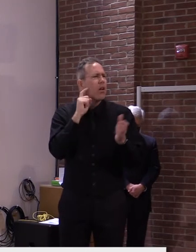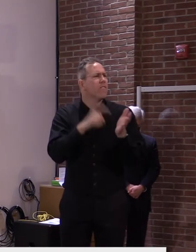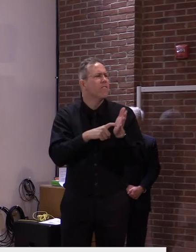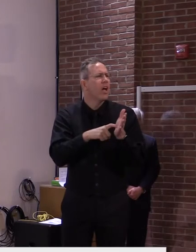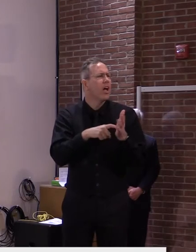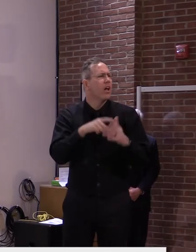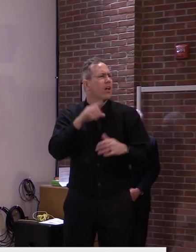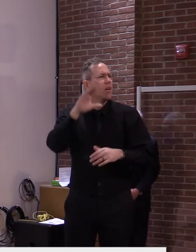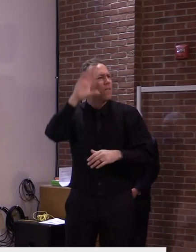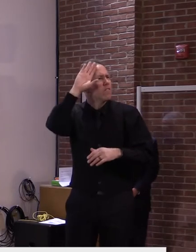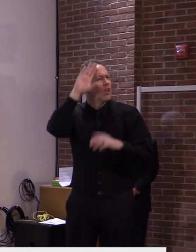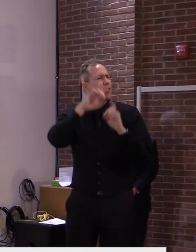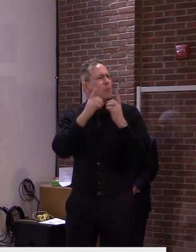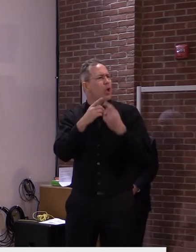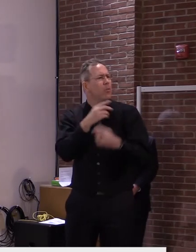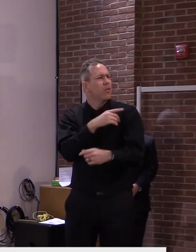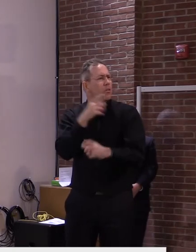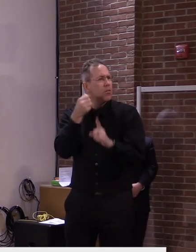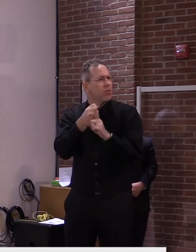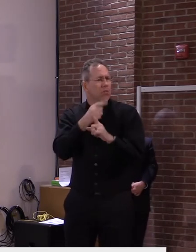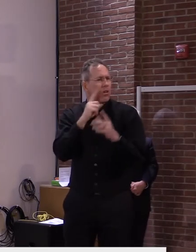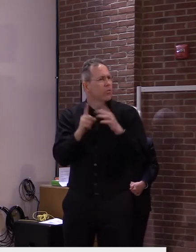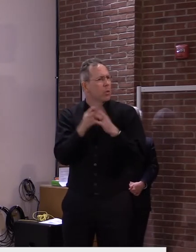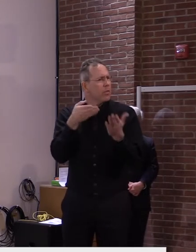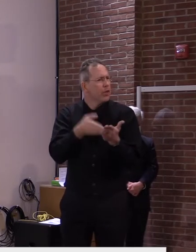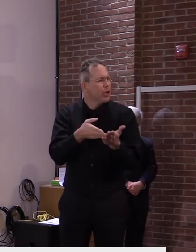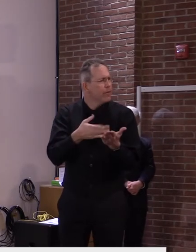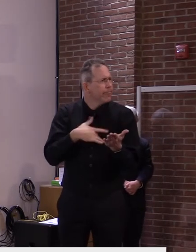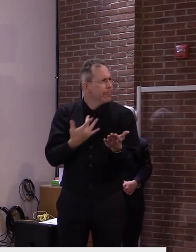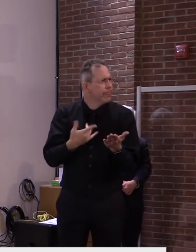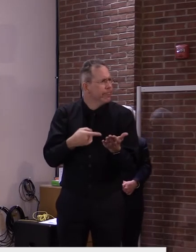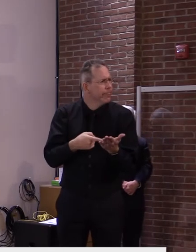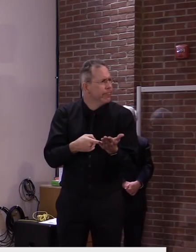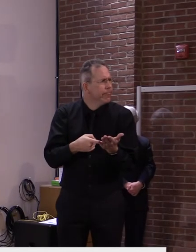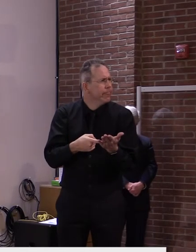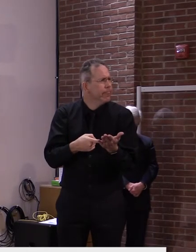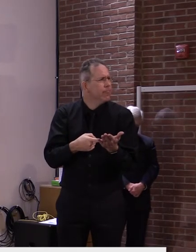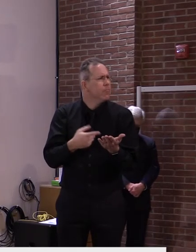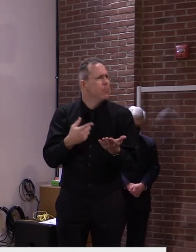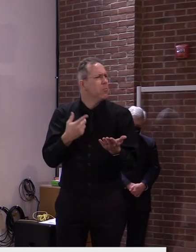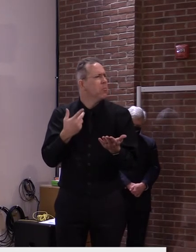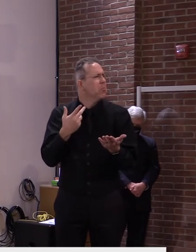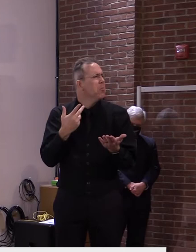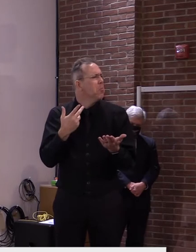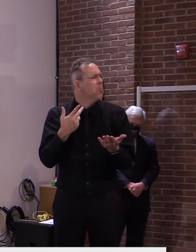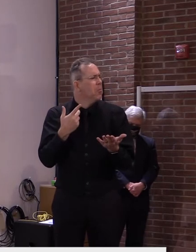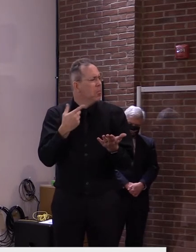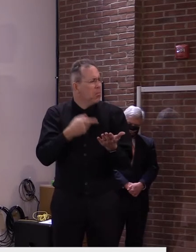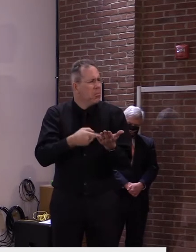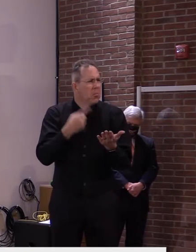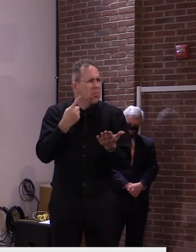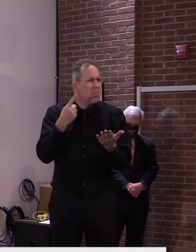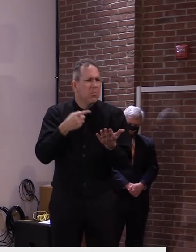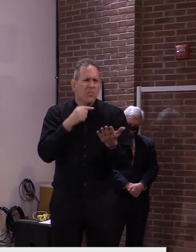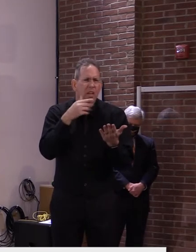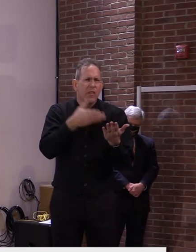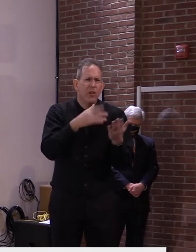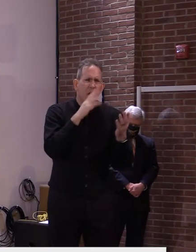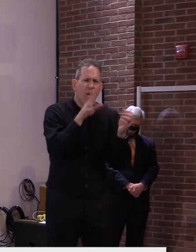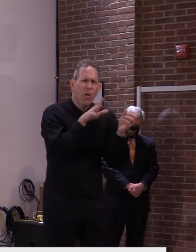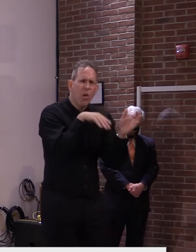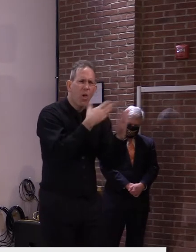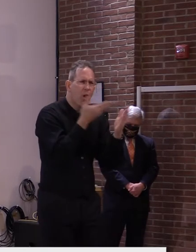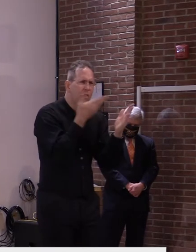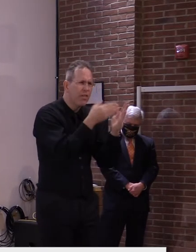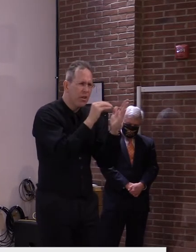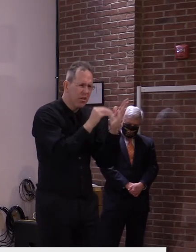name is, but doesn't bother to tell the taxpayers in that town. Yet it lists places like St. Johnsbury Subaru